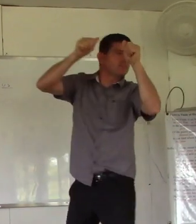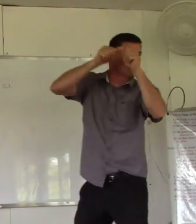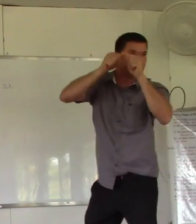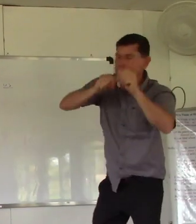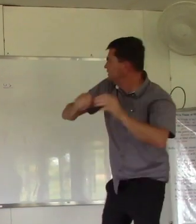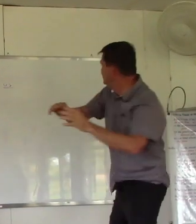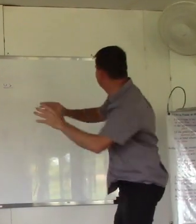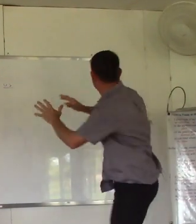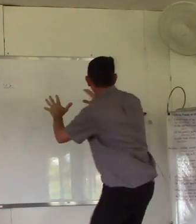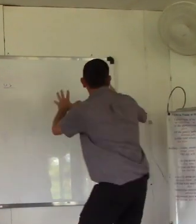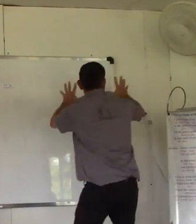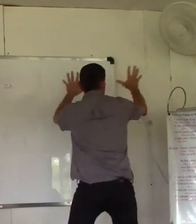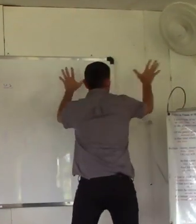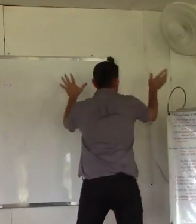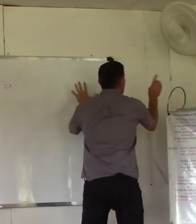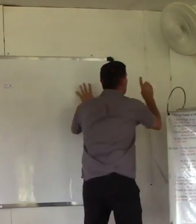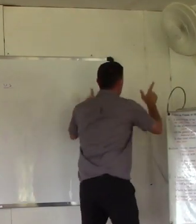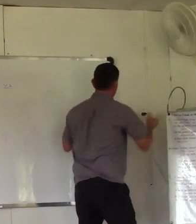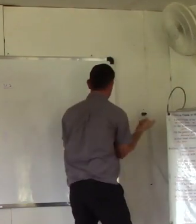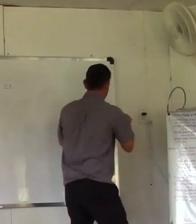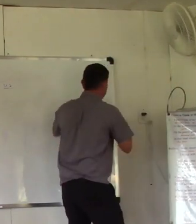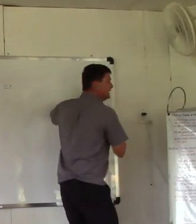remember here, what happened here?